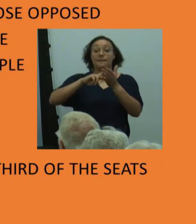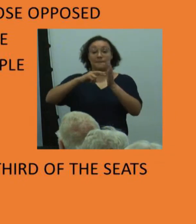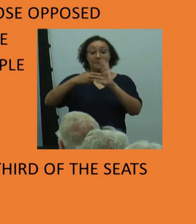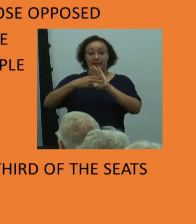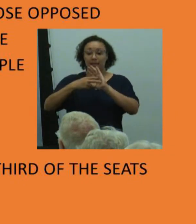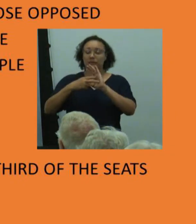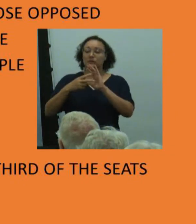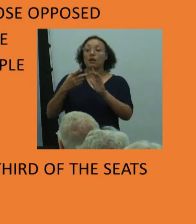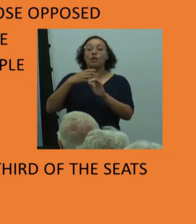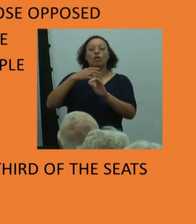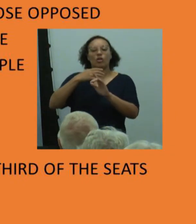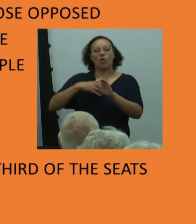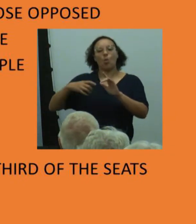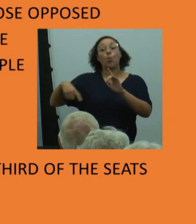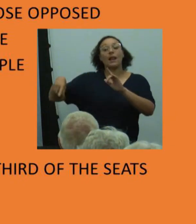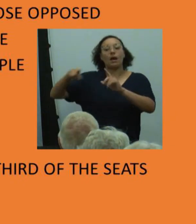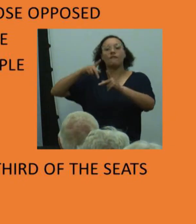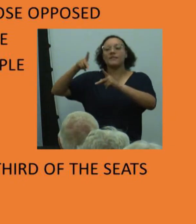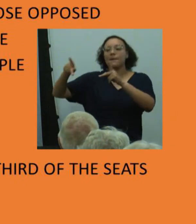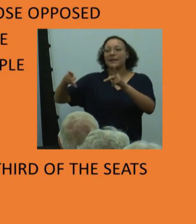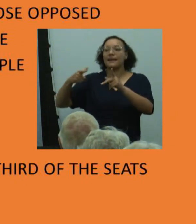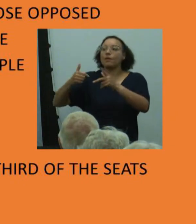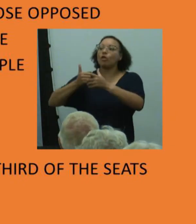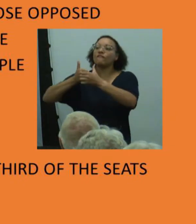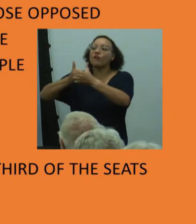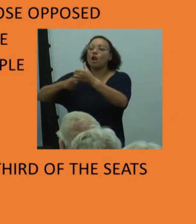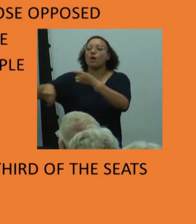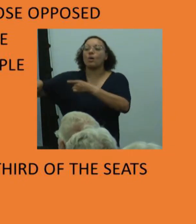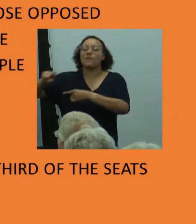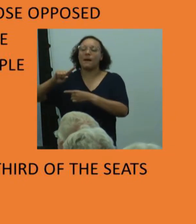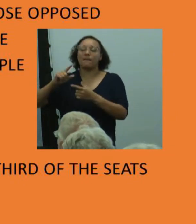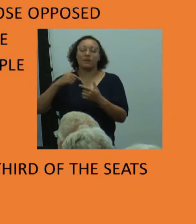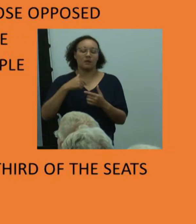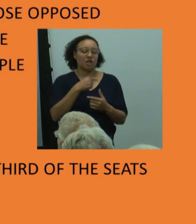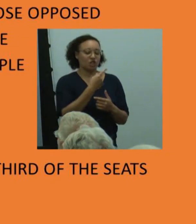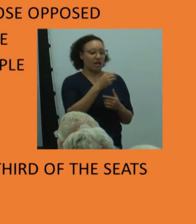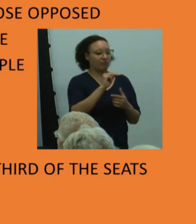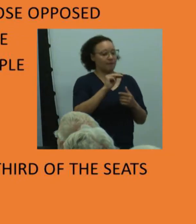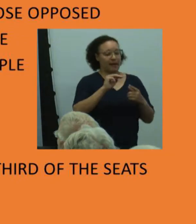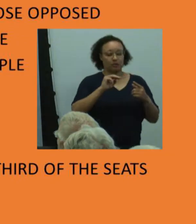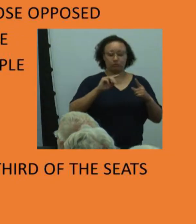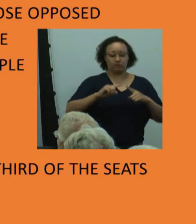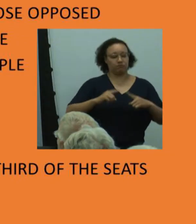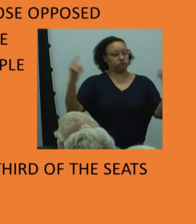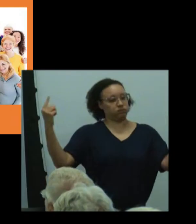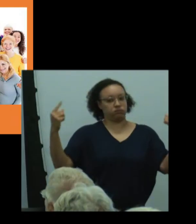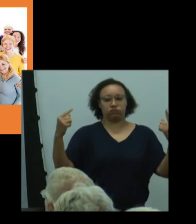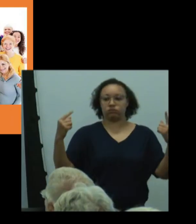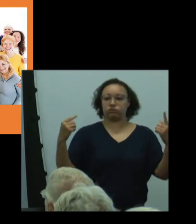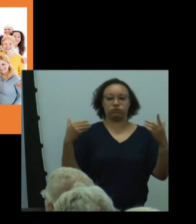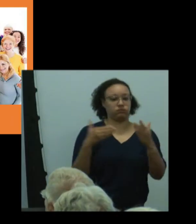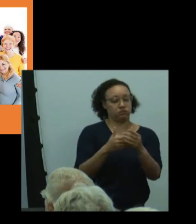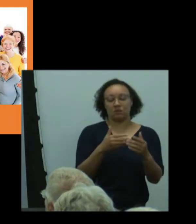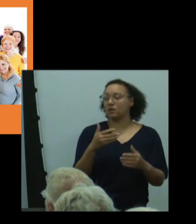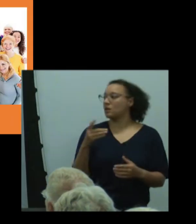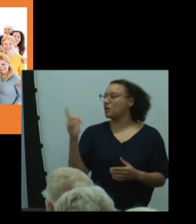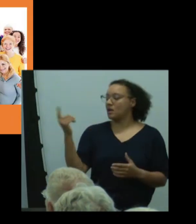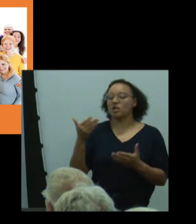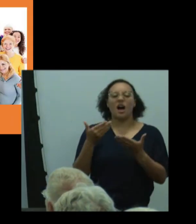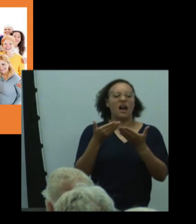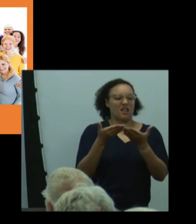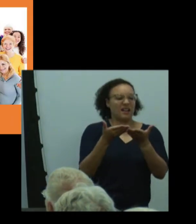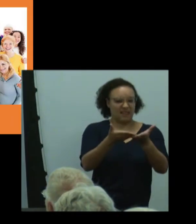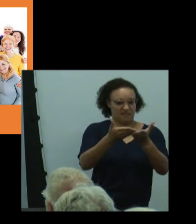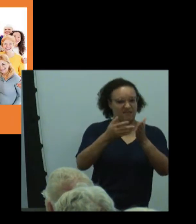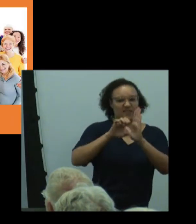with regard to gerrymandering, it's something else. So I won't go through this detail. I'll just give you an example here.